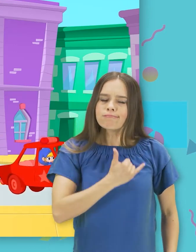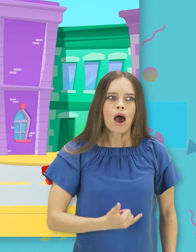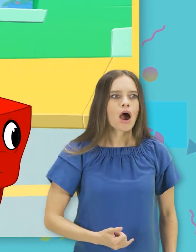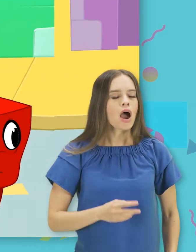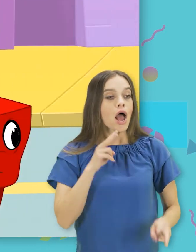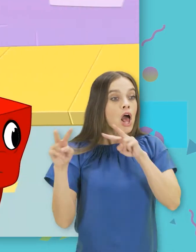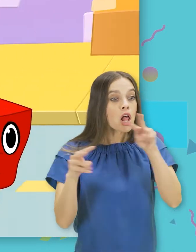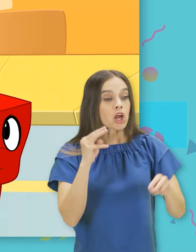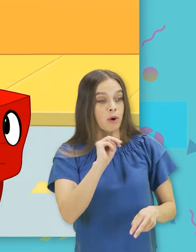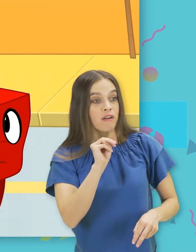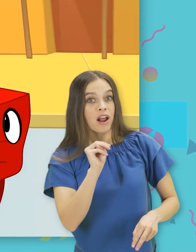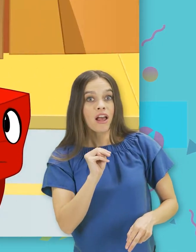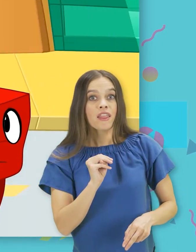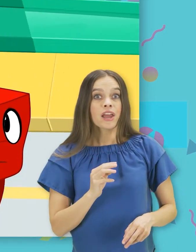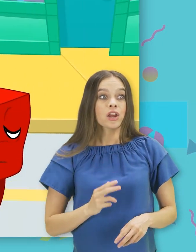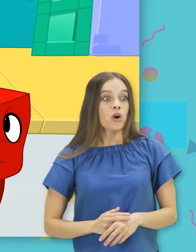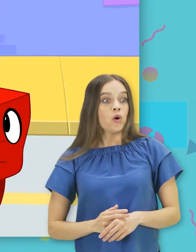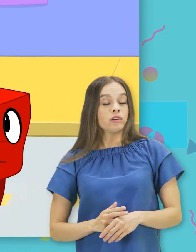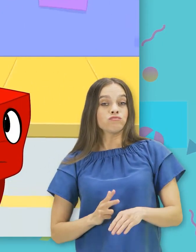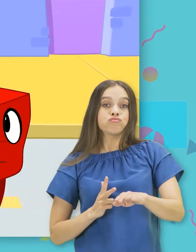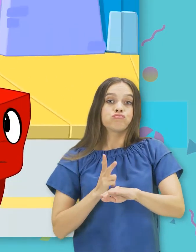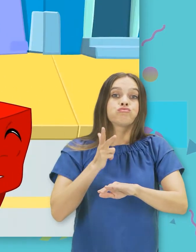Look, Morphle, they're going over the bridge